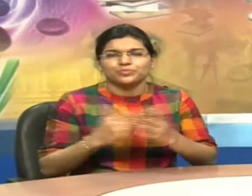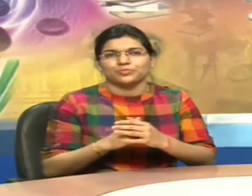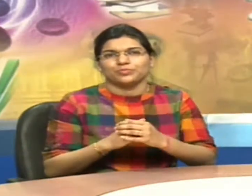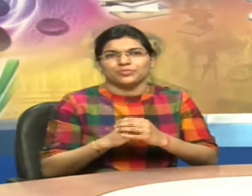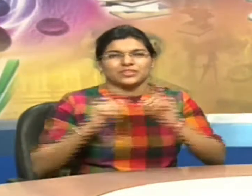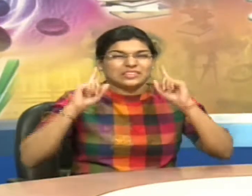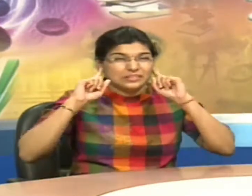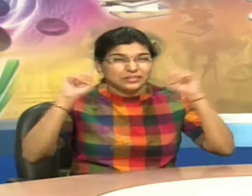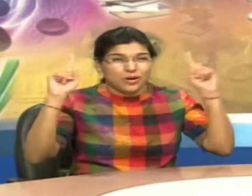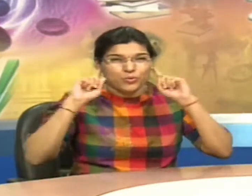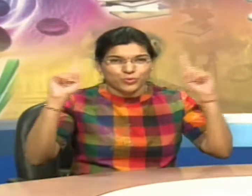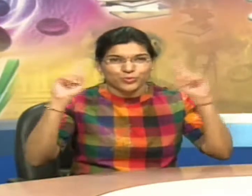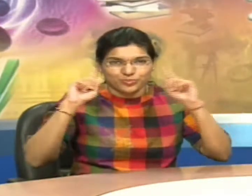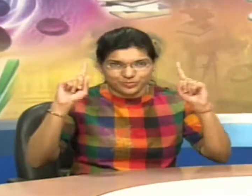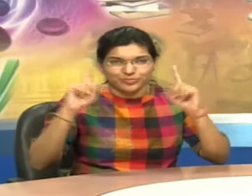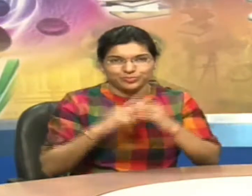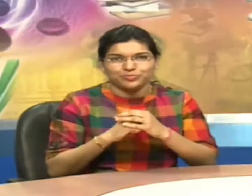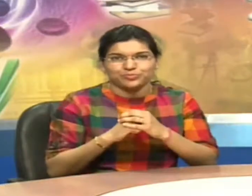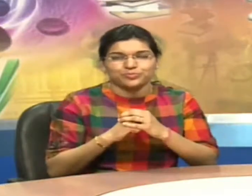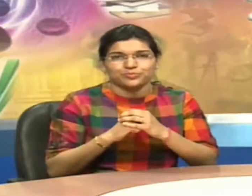What is the topic?